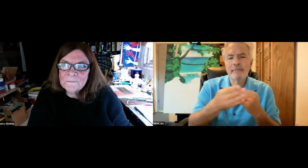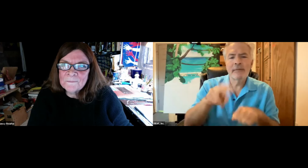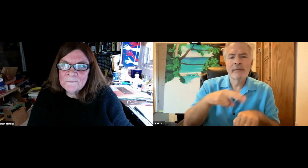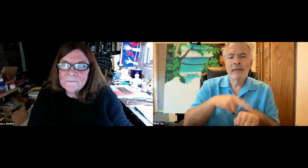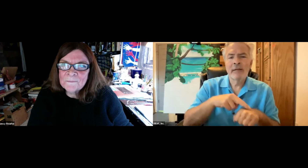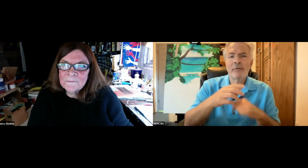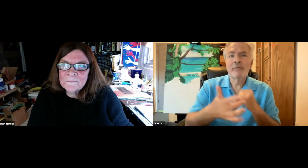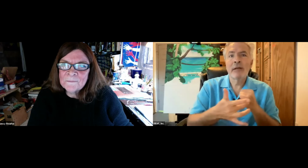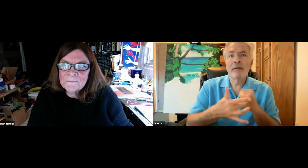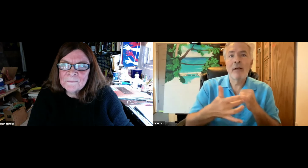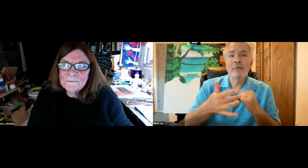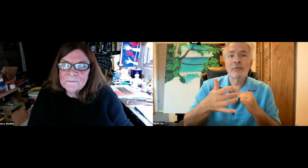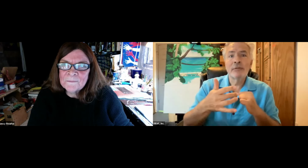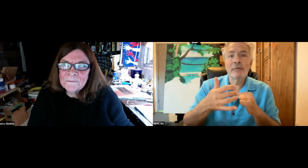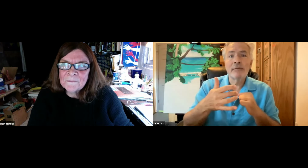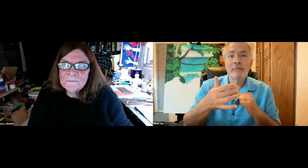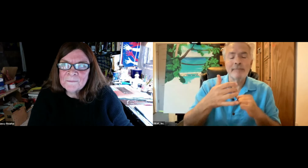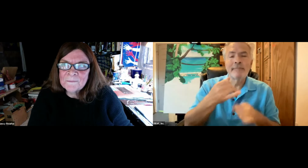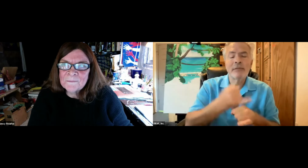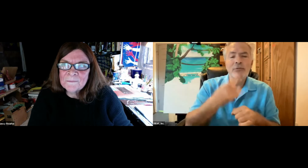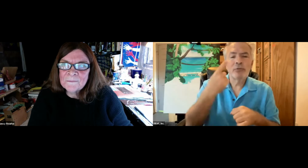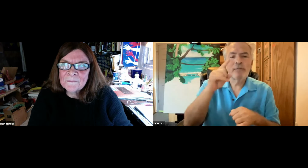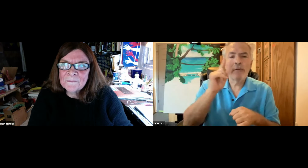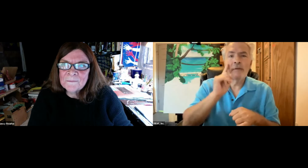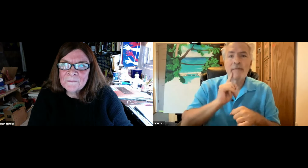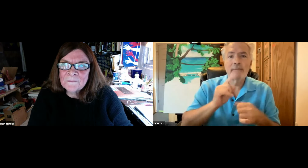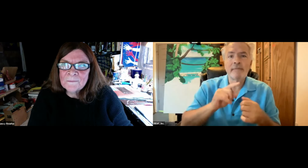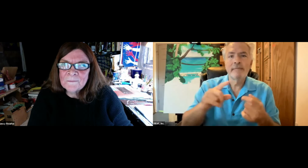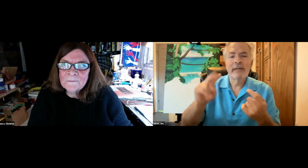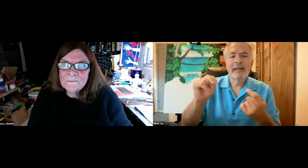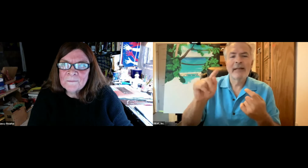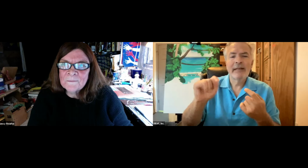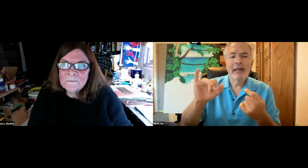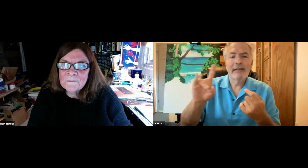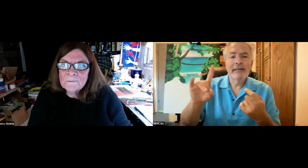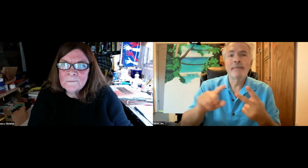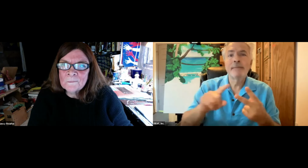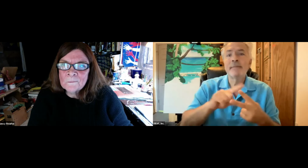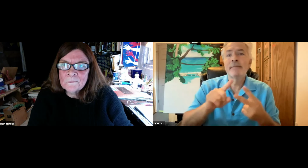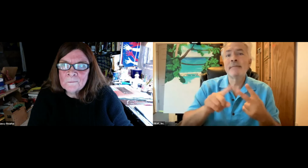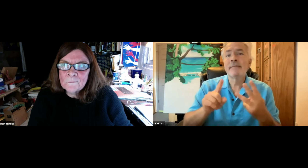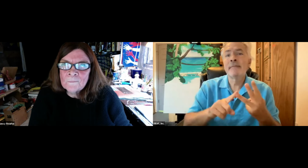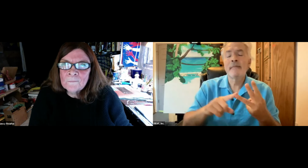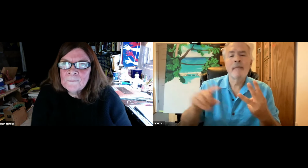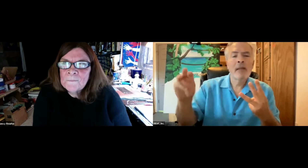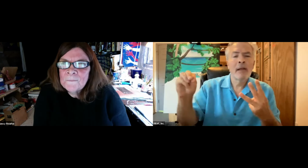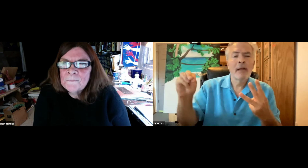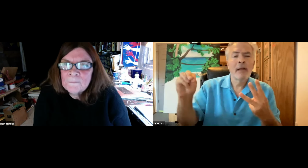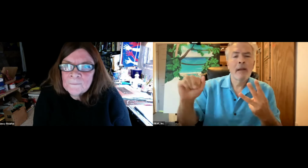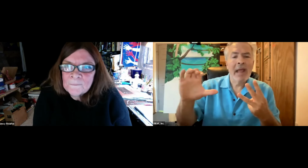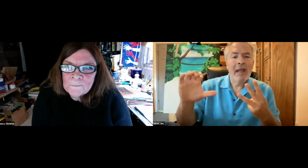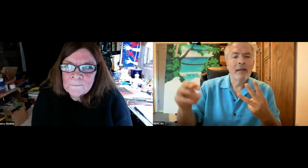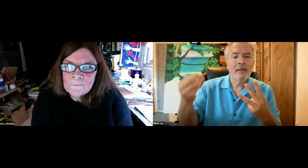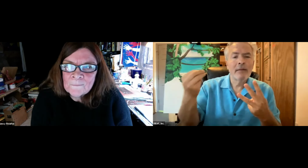Institute of Technology, National Technical Institute for the Deaf, RIT,